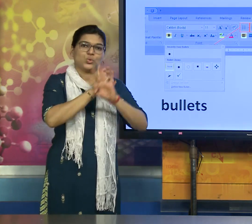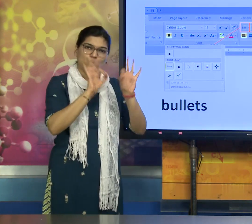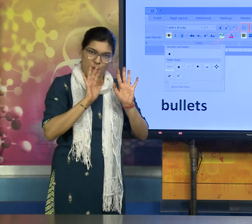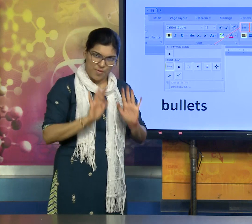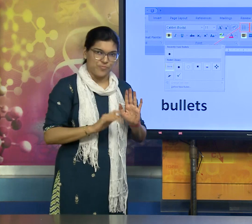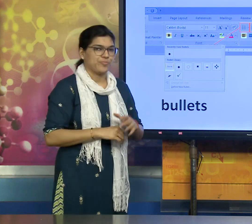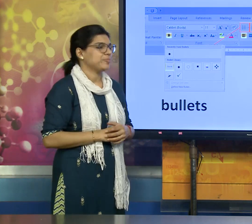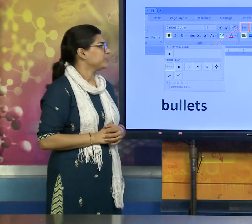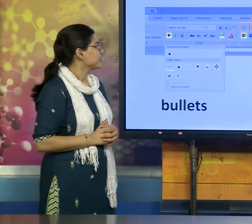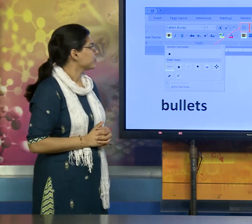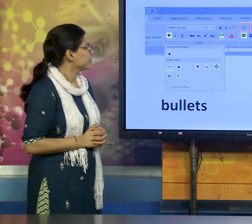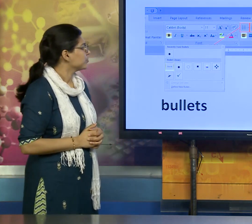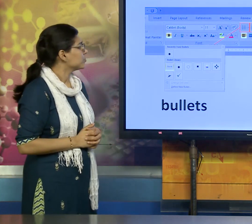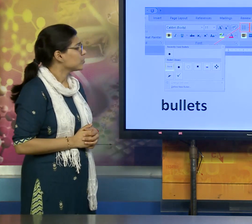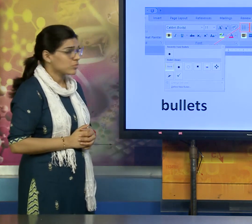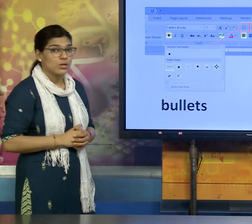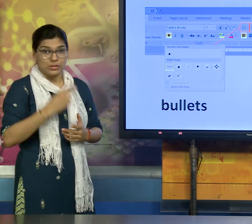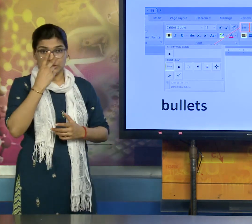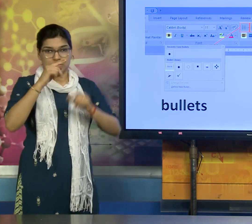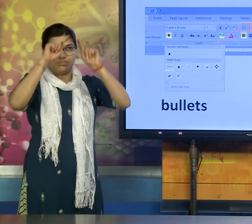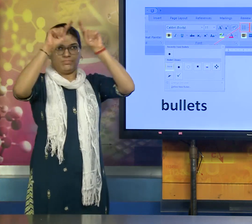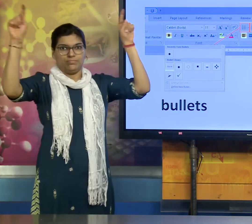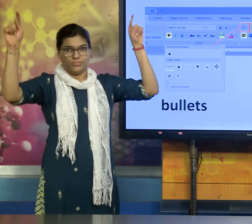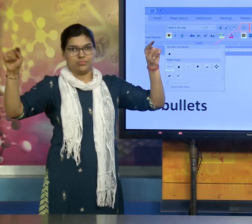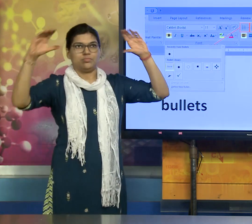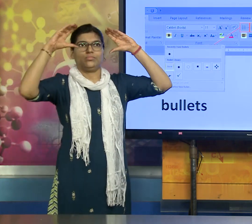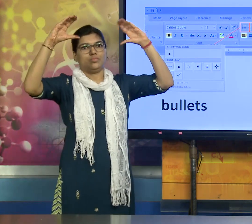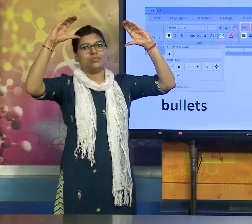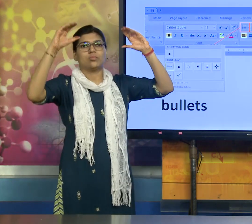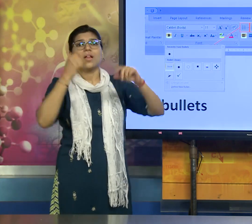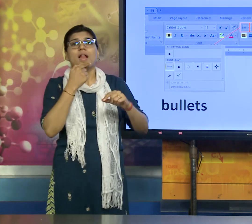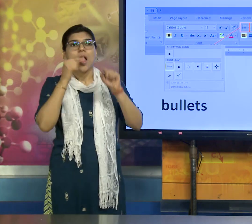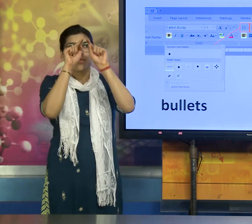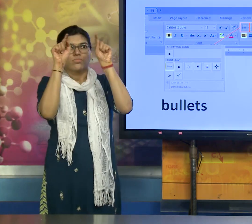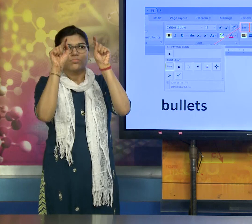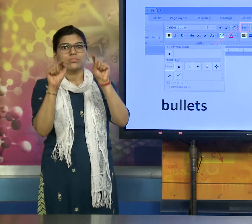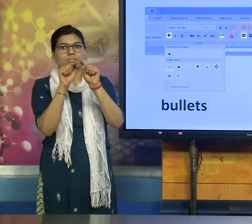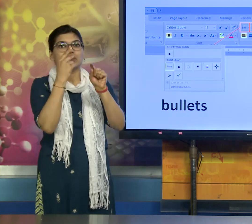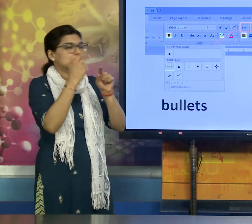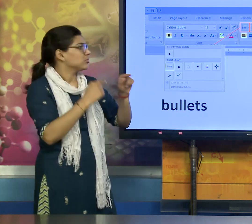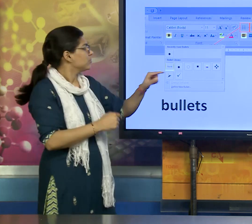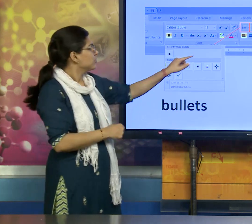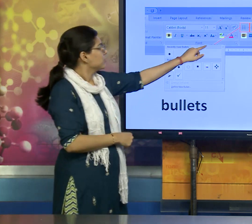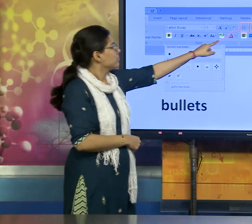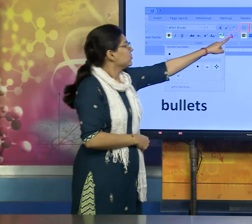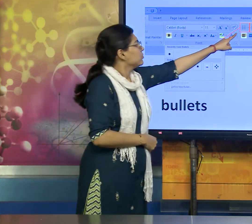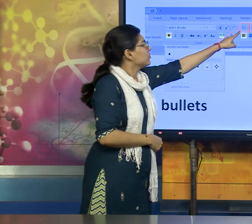different kinds of requirement we have. Sometimes we need a specific